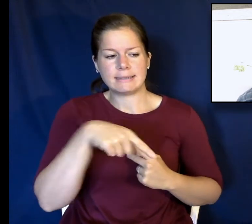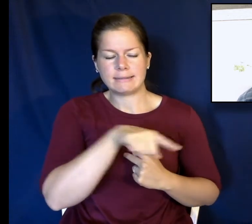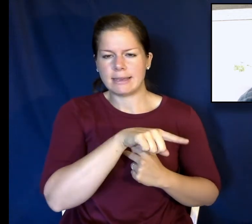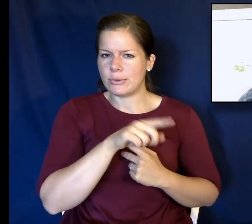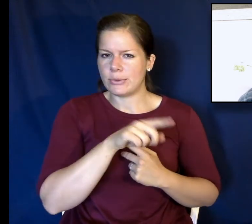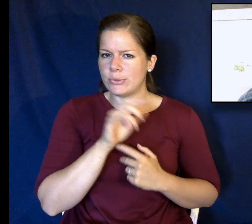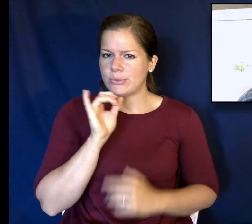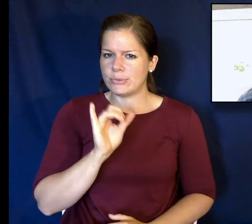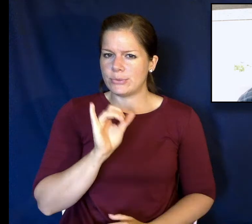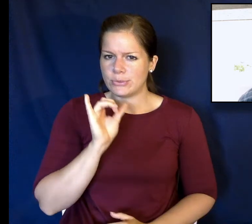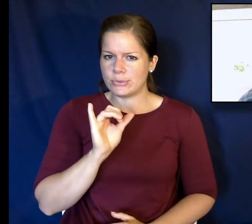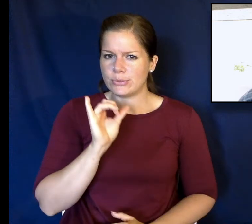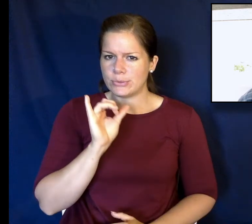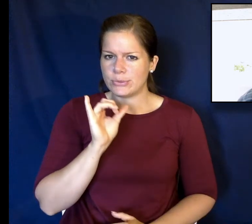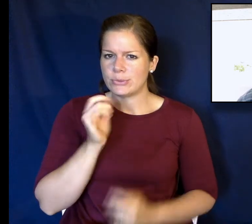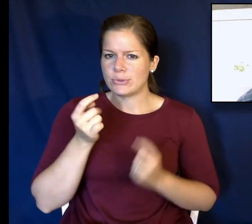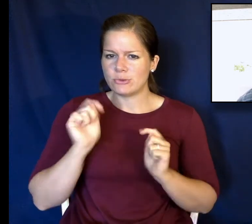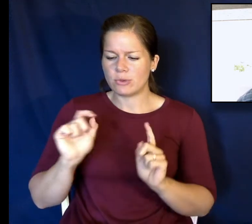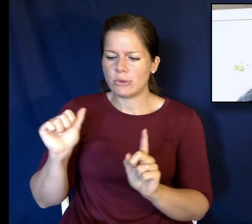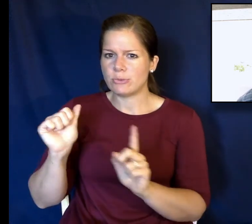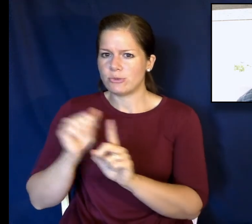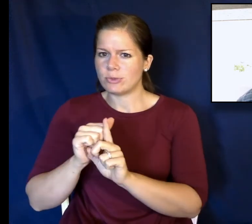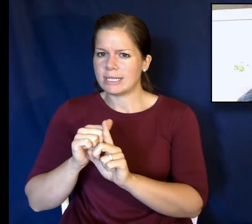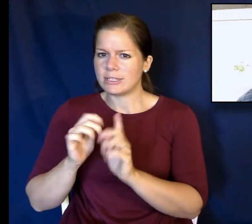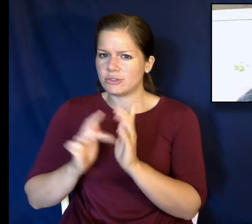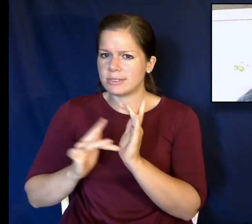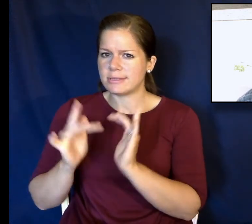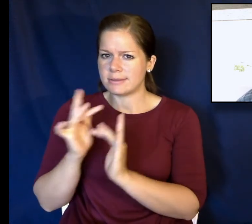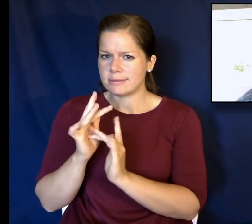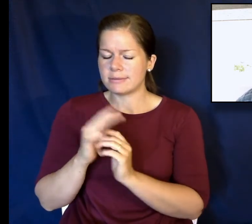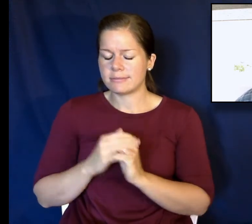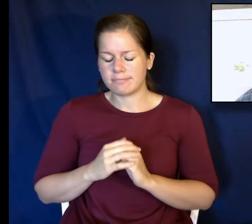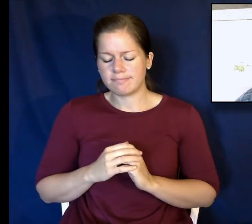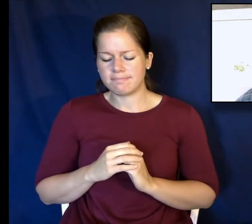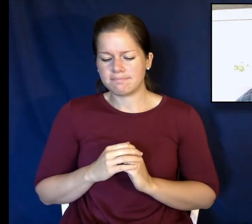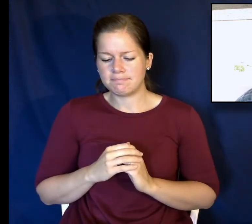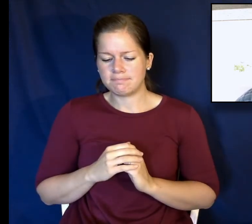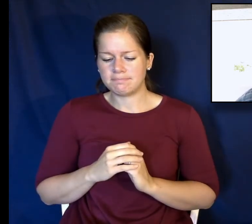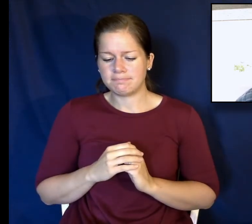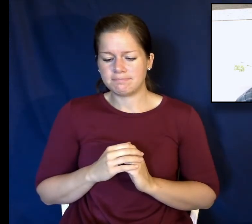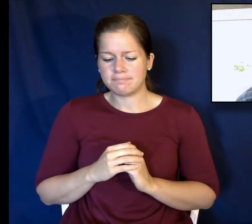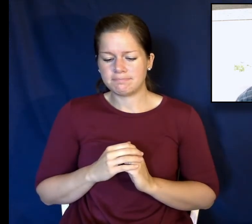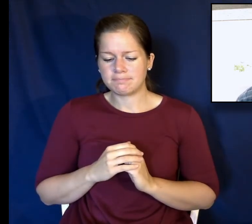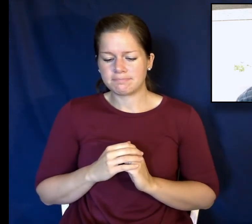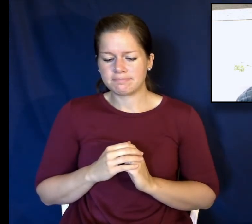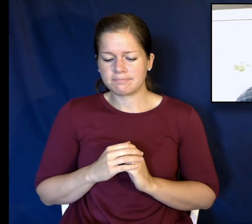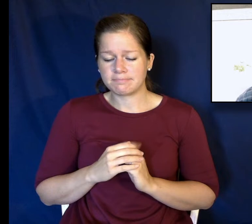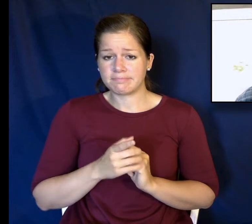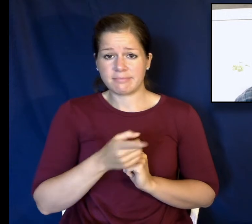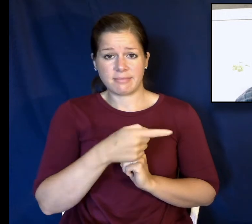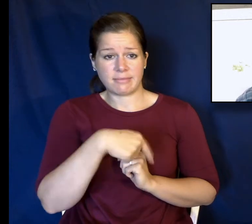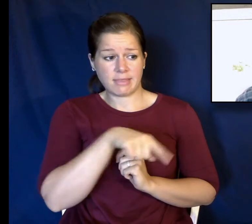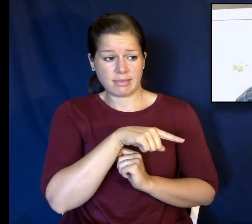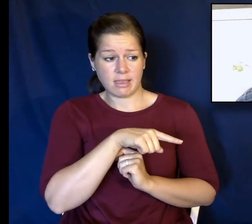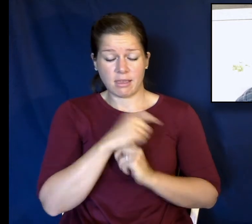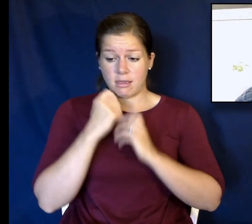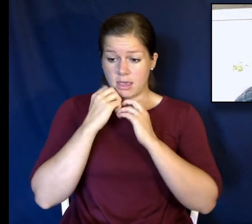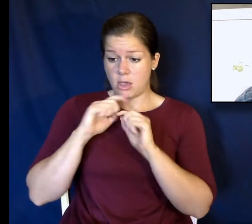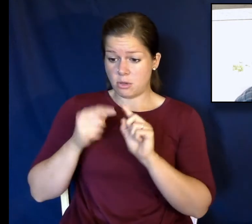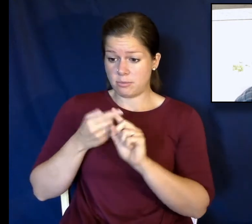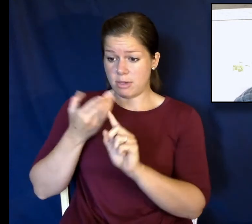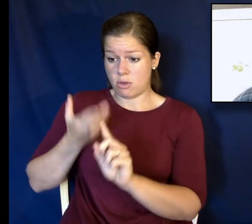They knew in their own hearts that the reason they didn't care for Jesus is he really